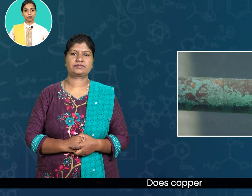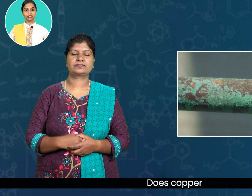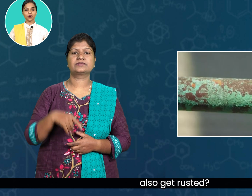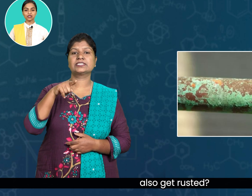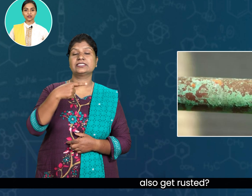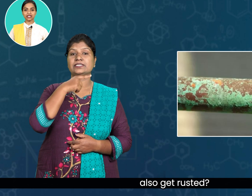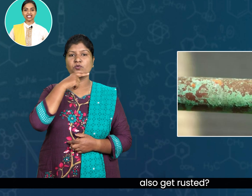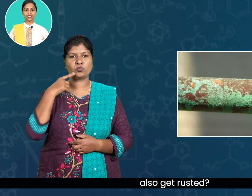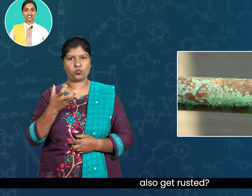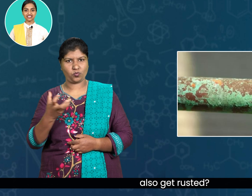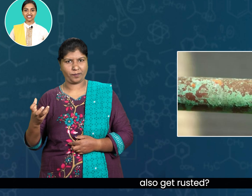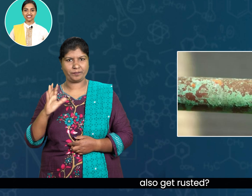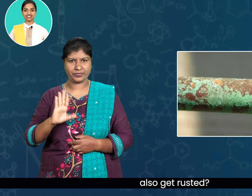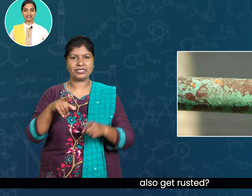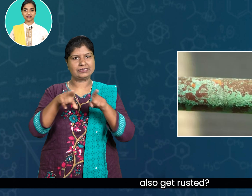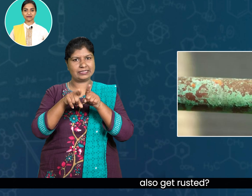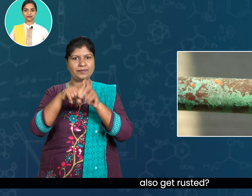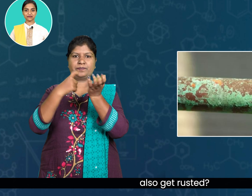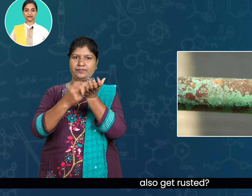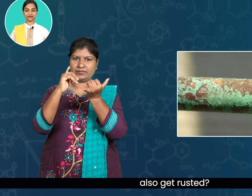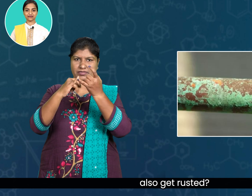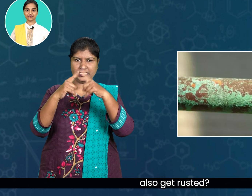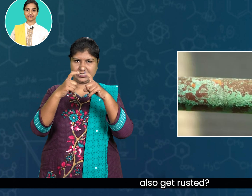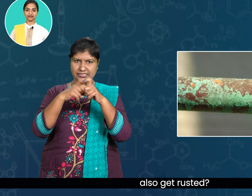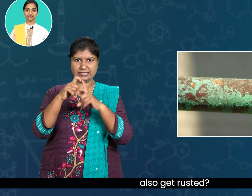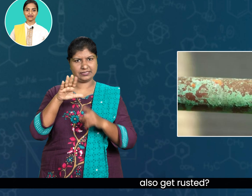Does copper also get rusted?